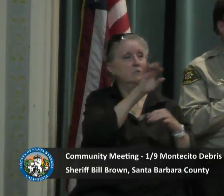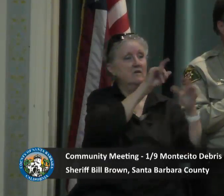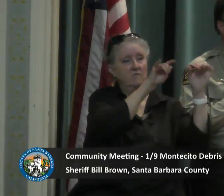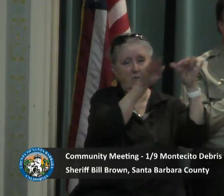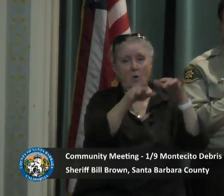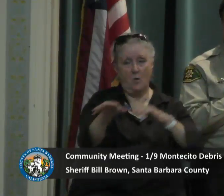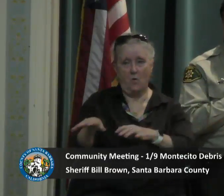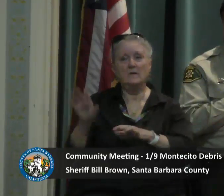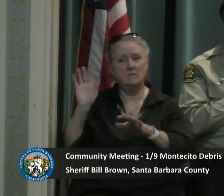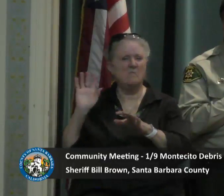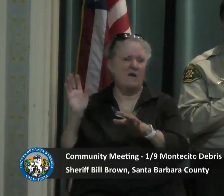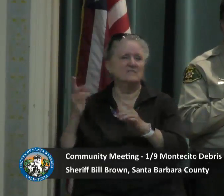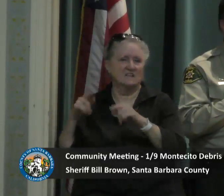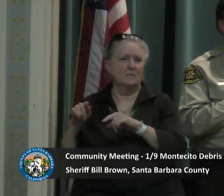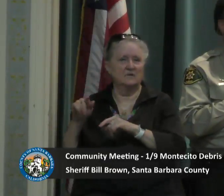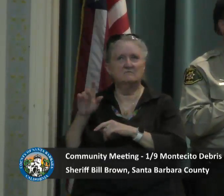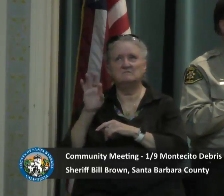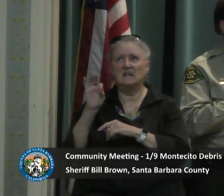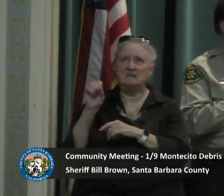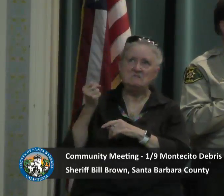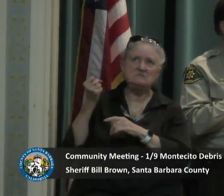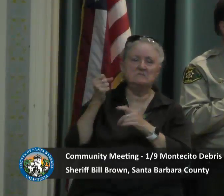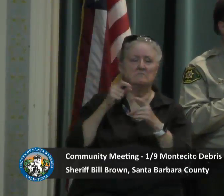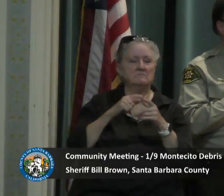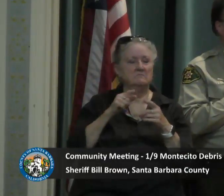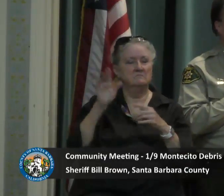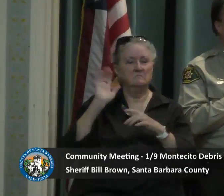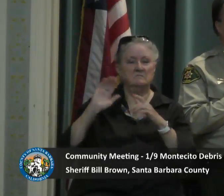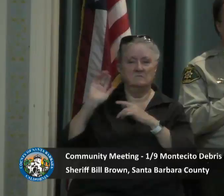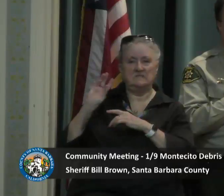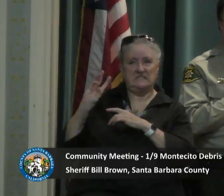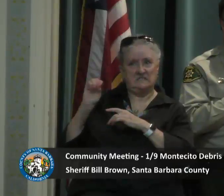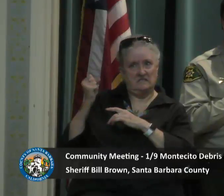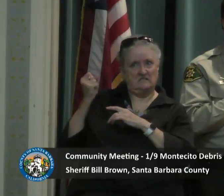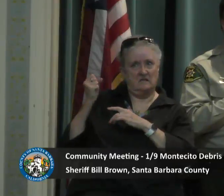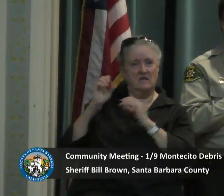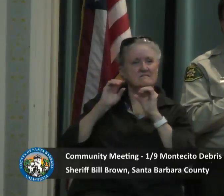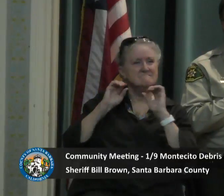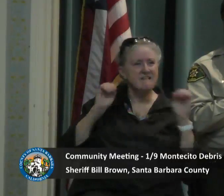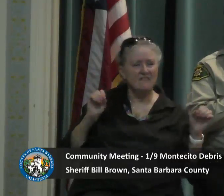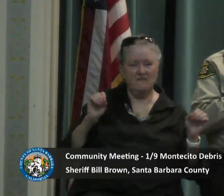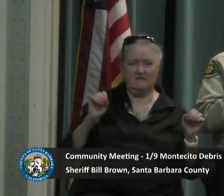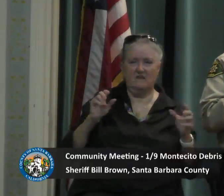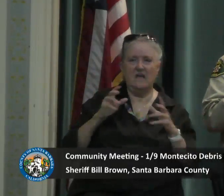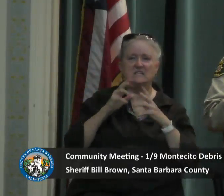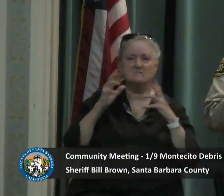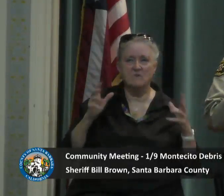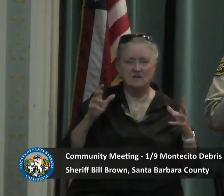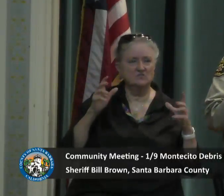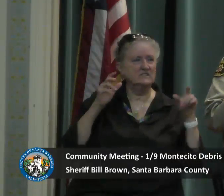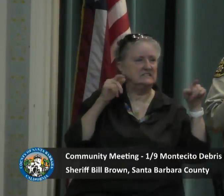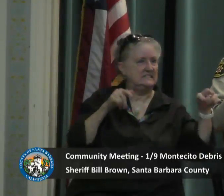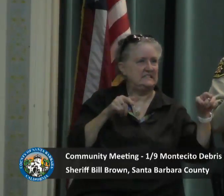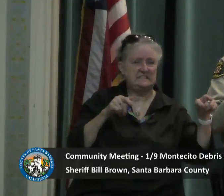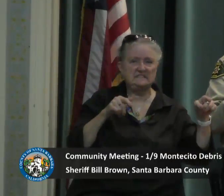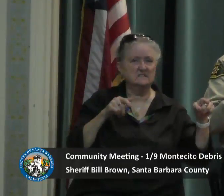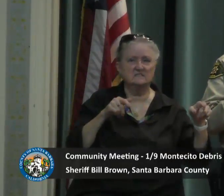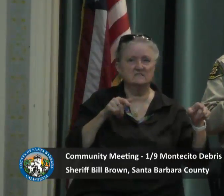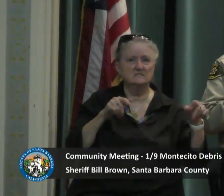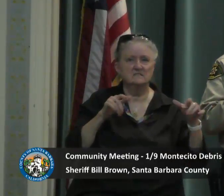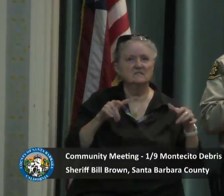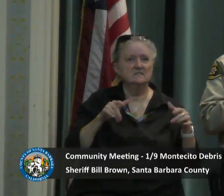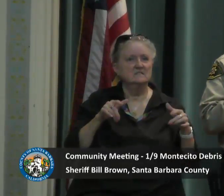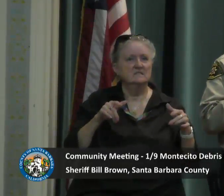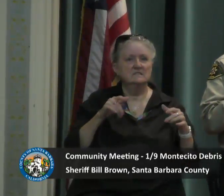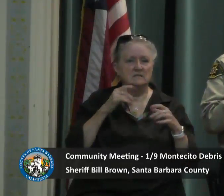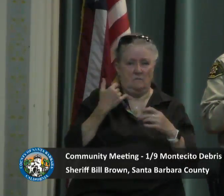the past, in the 90s and in the 60s, nothing of this destructive nature or magnitude has ever occurred here before in